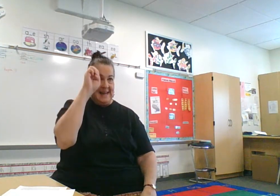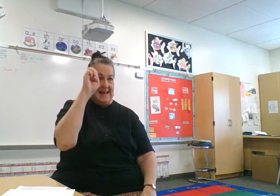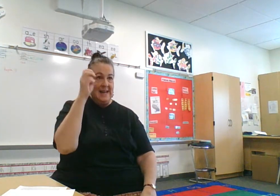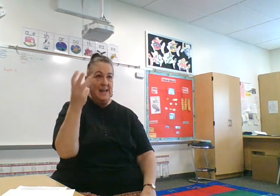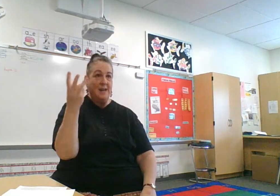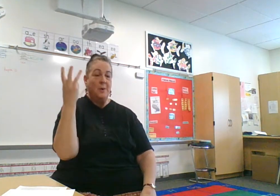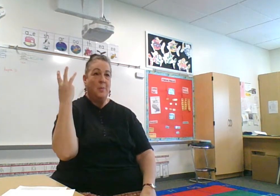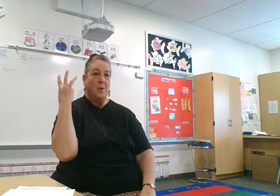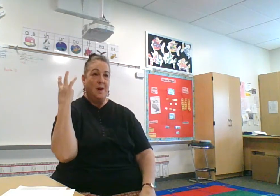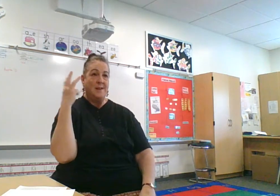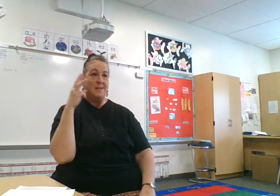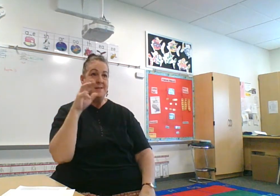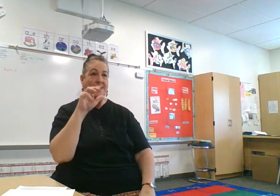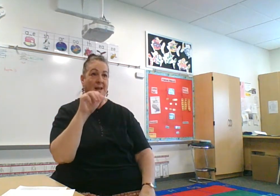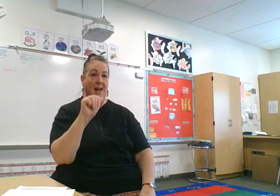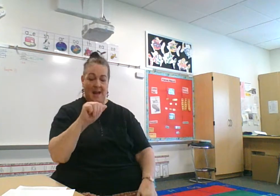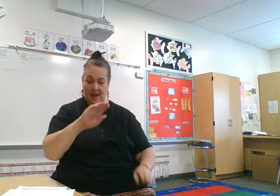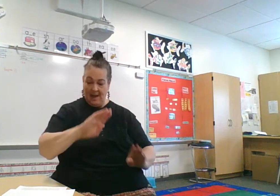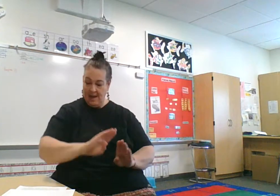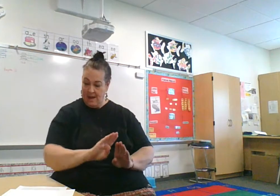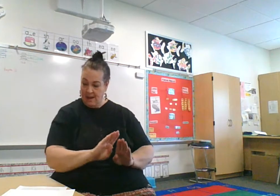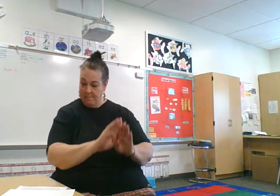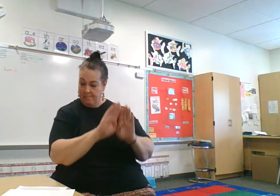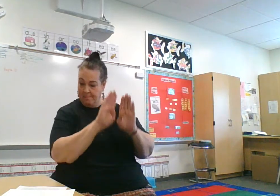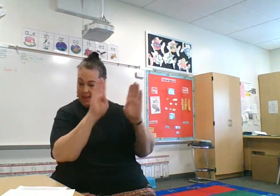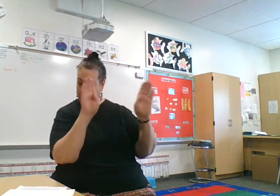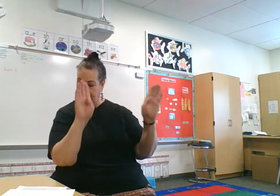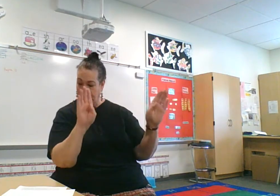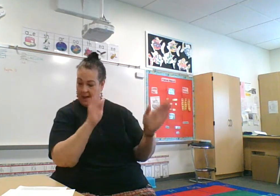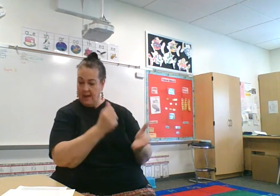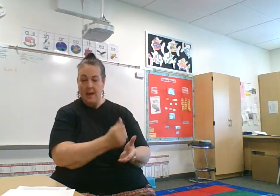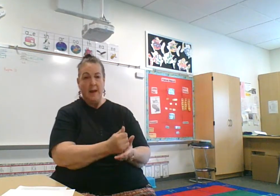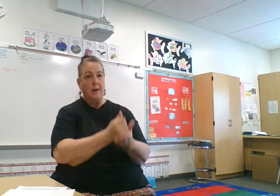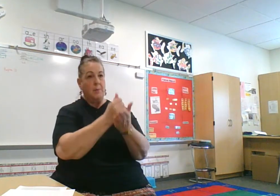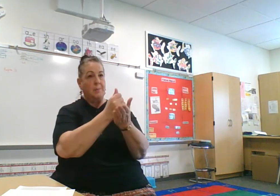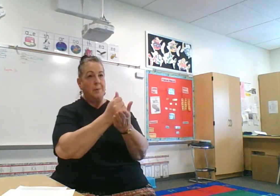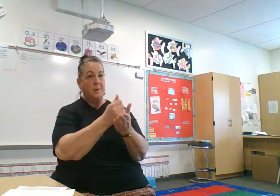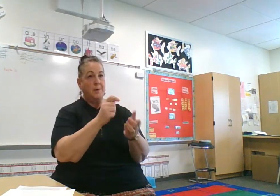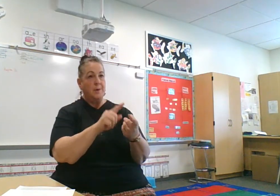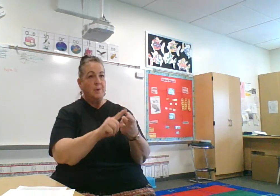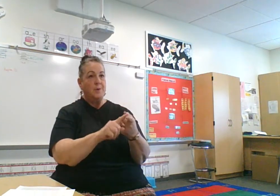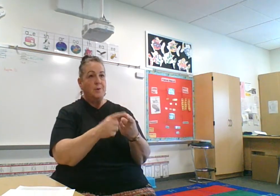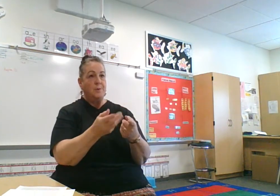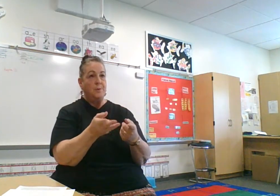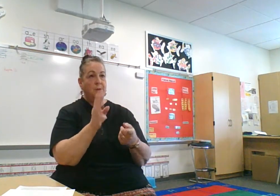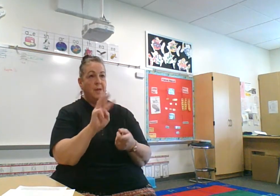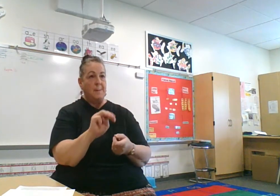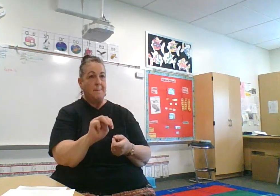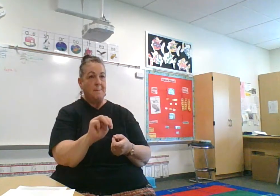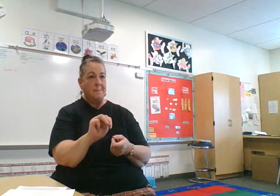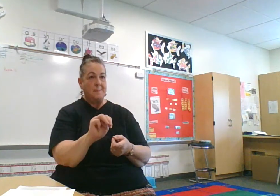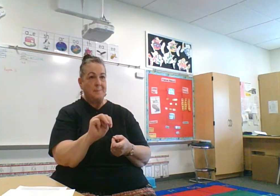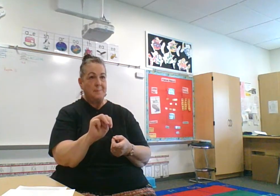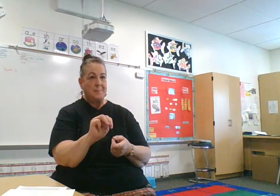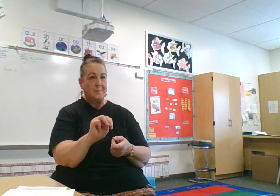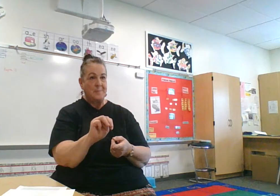He was a big help to them. I've lost